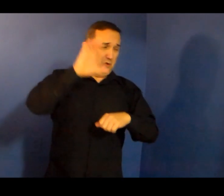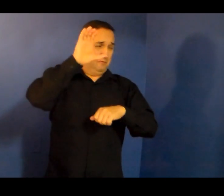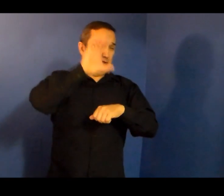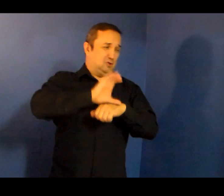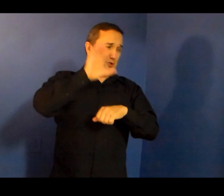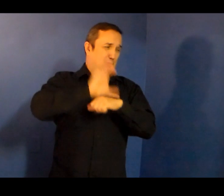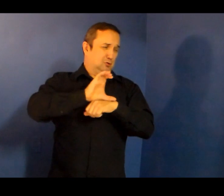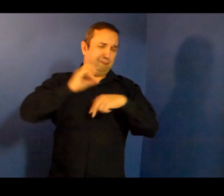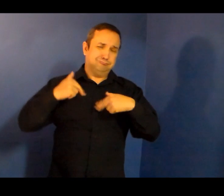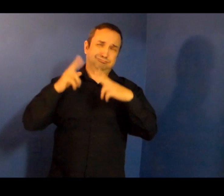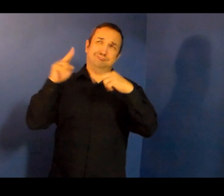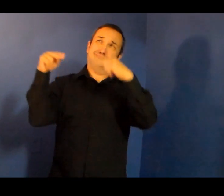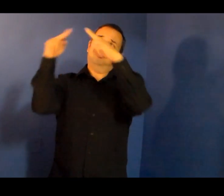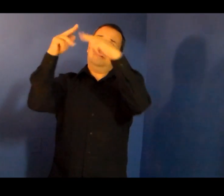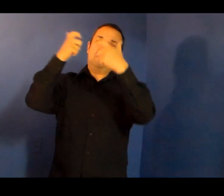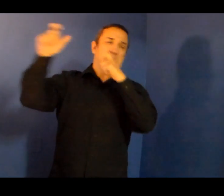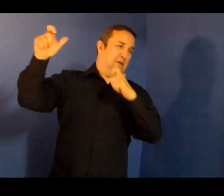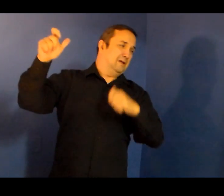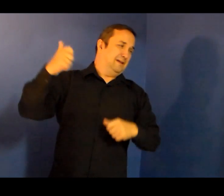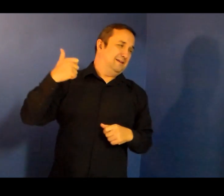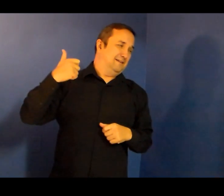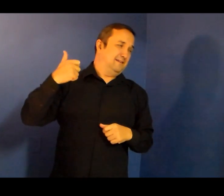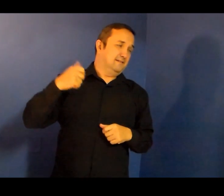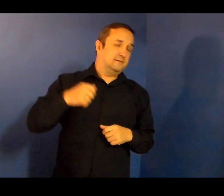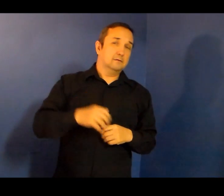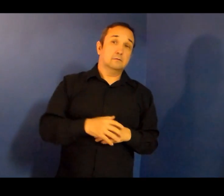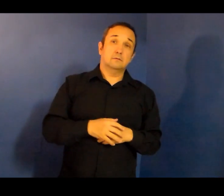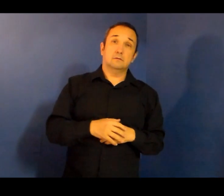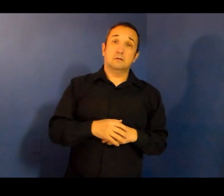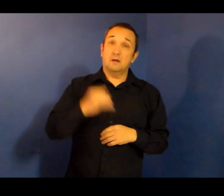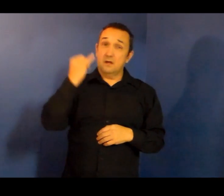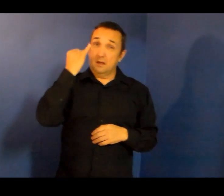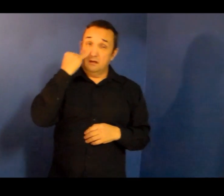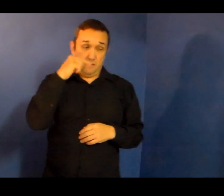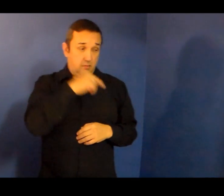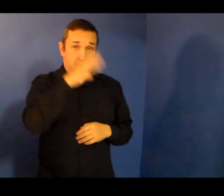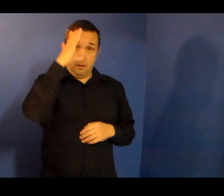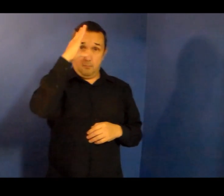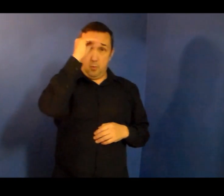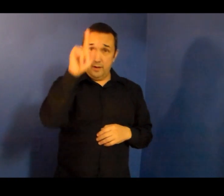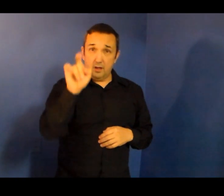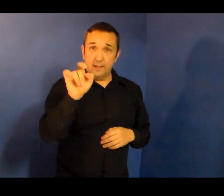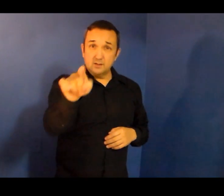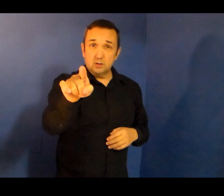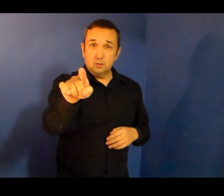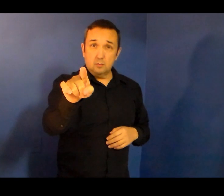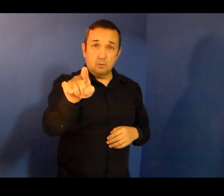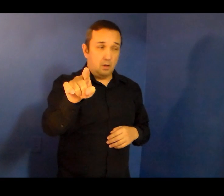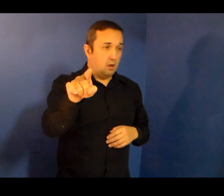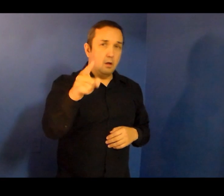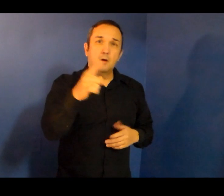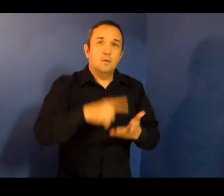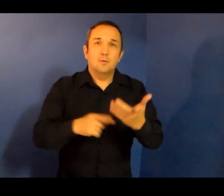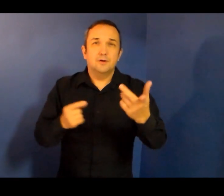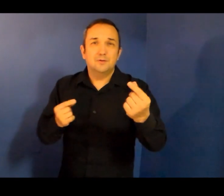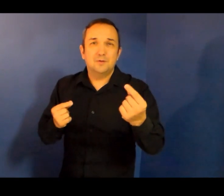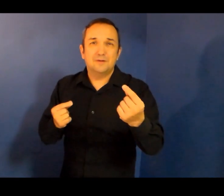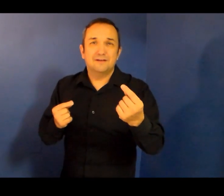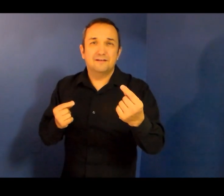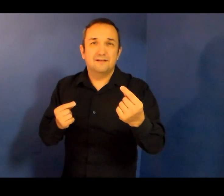cathedral." Now, if this little boy approached you and asked you, "What are you doing?" how would